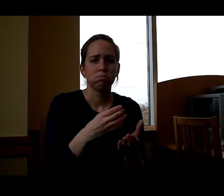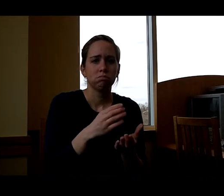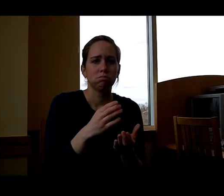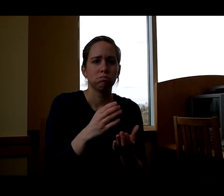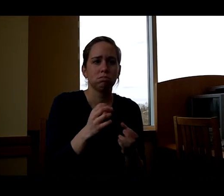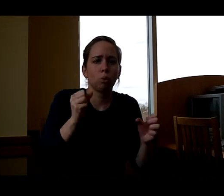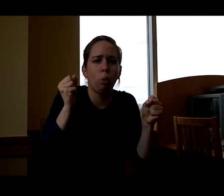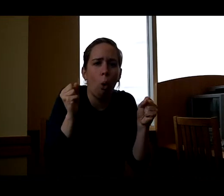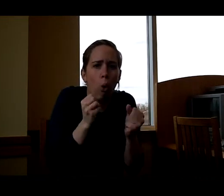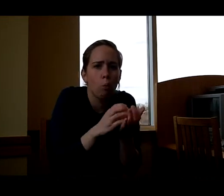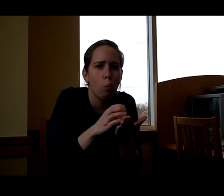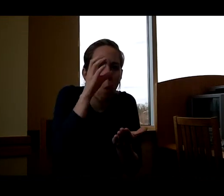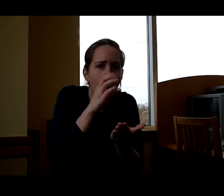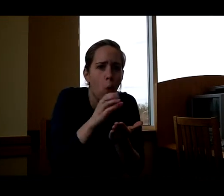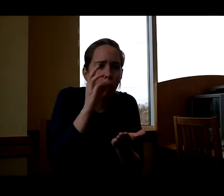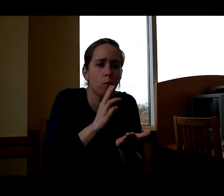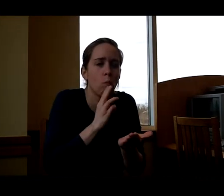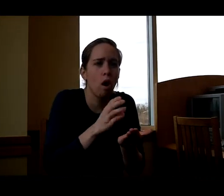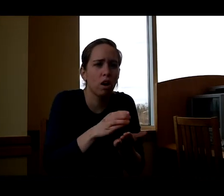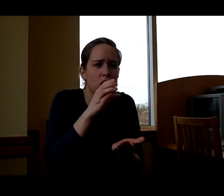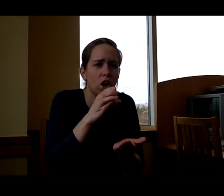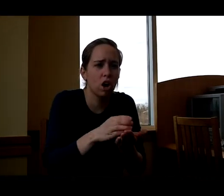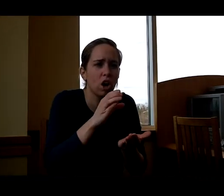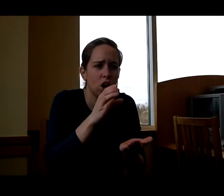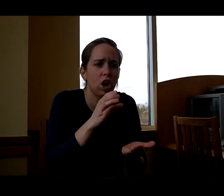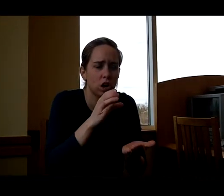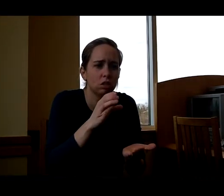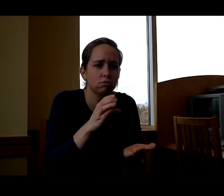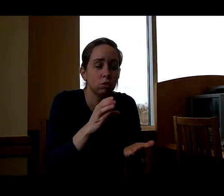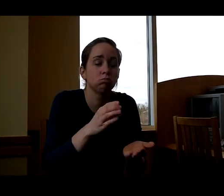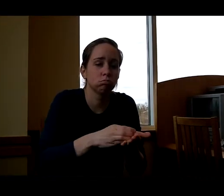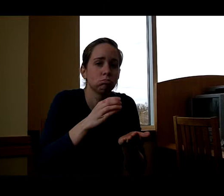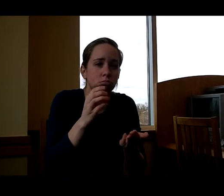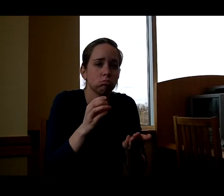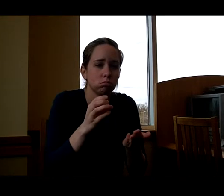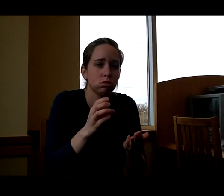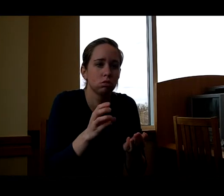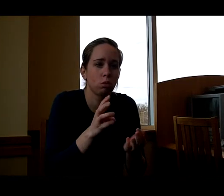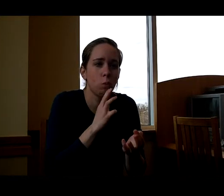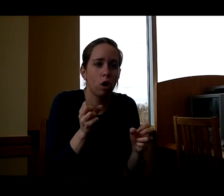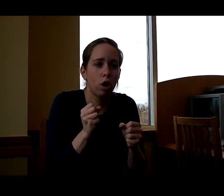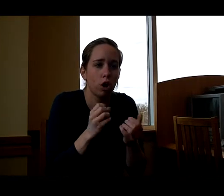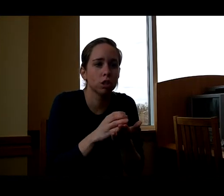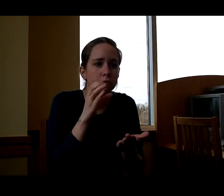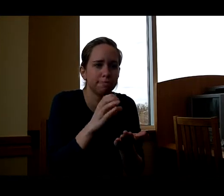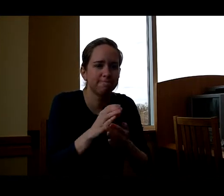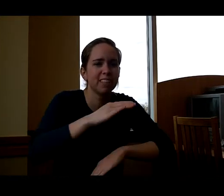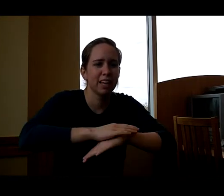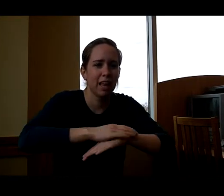A picture from the book. Exactly. You take a cold glass of water, take it out, set it on